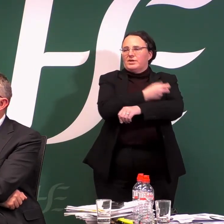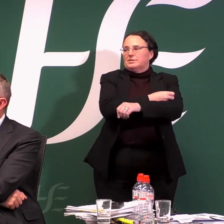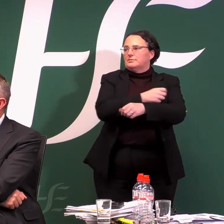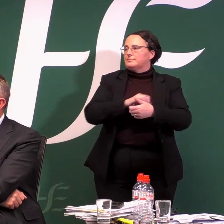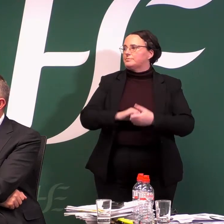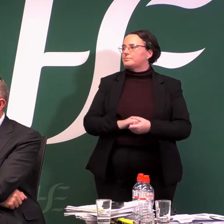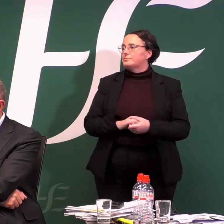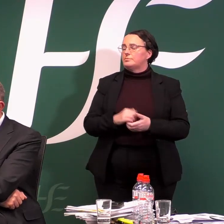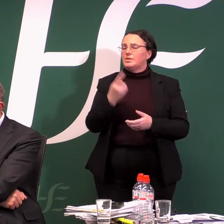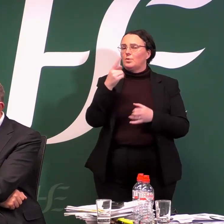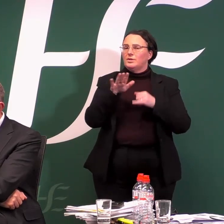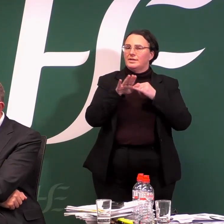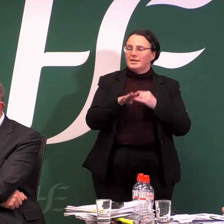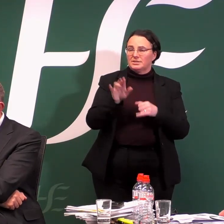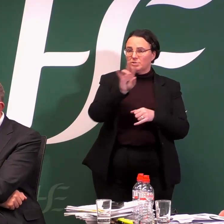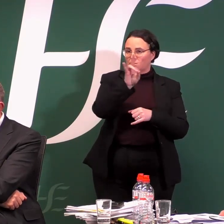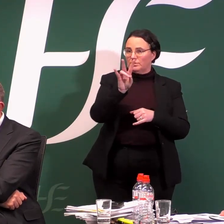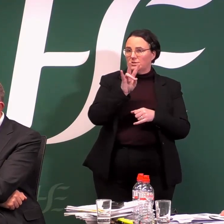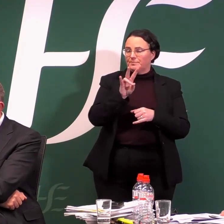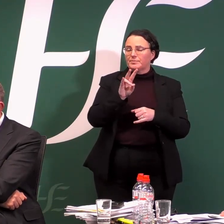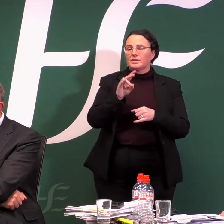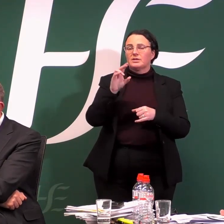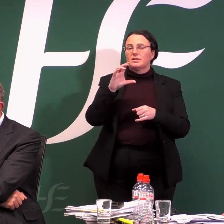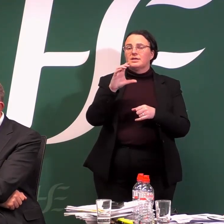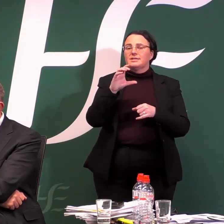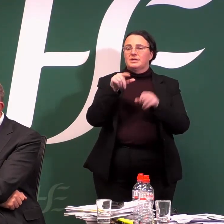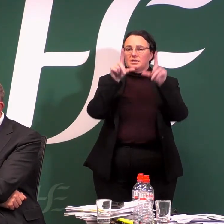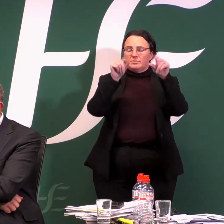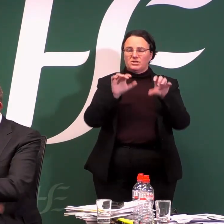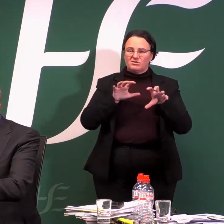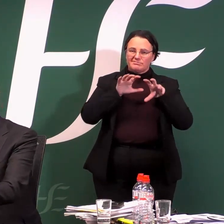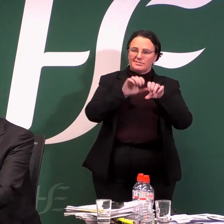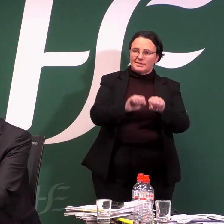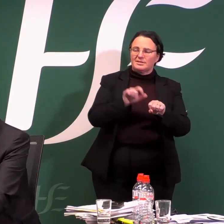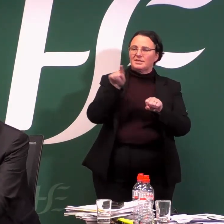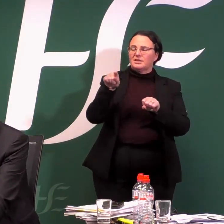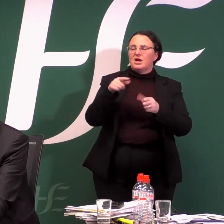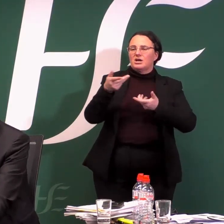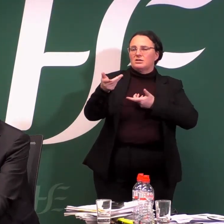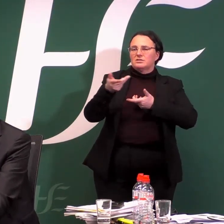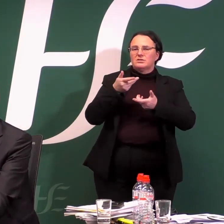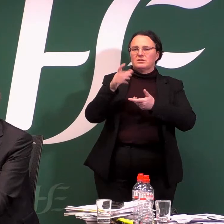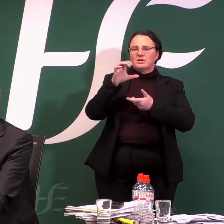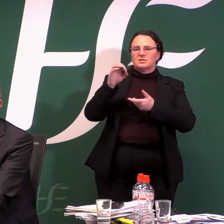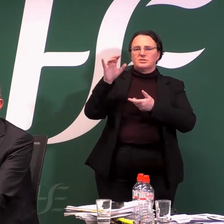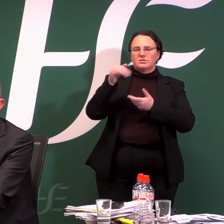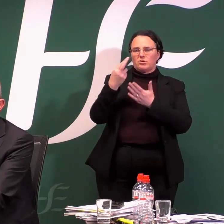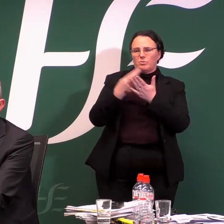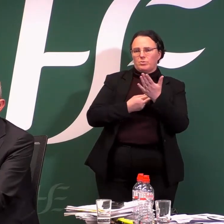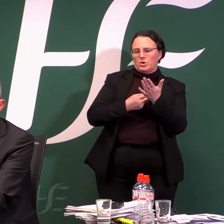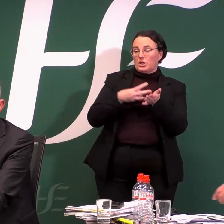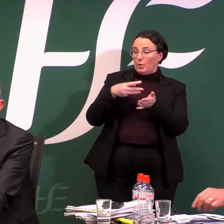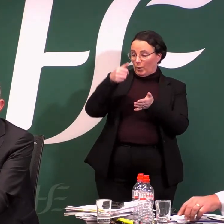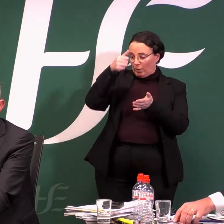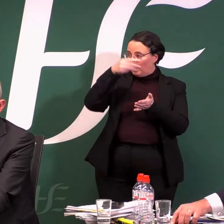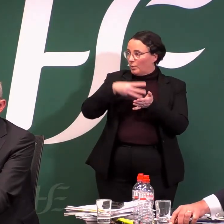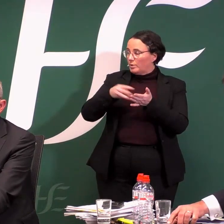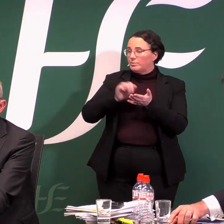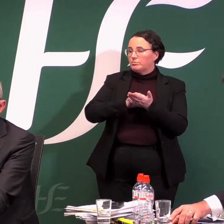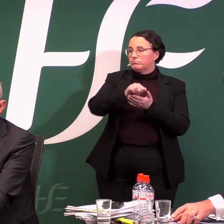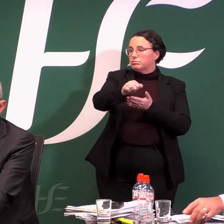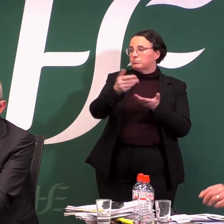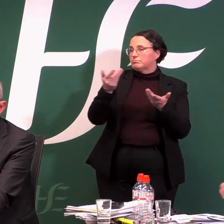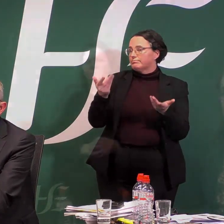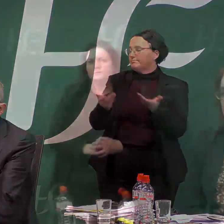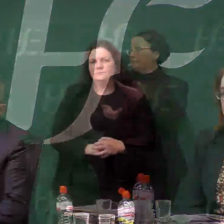And just one last question. The cyber attack, the consultancy report, do you know when that might be published, Paul, maybe? We're just